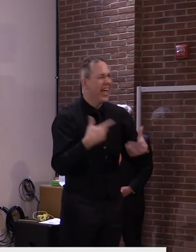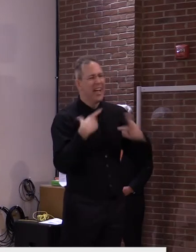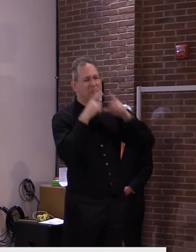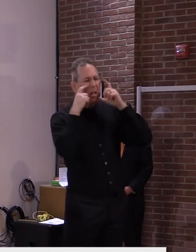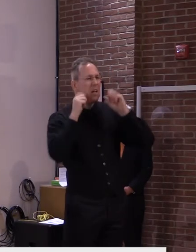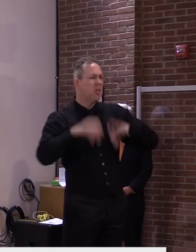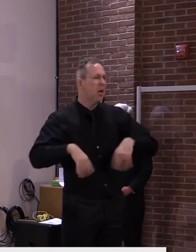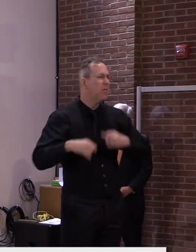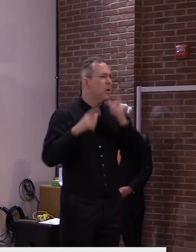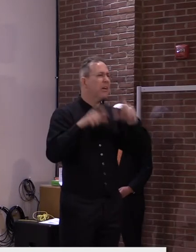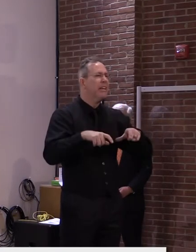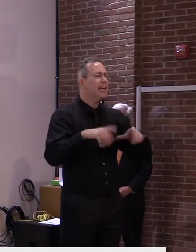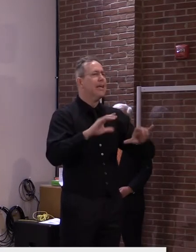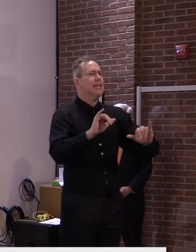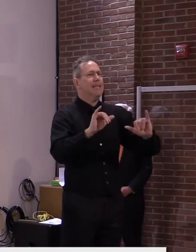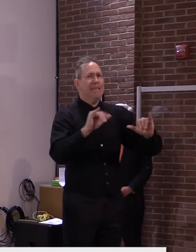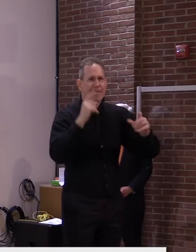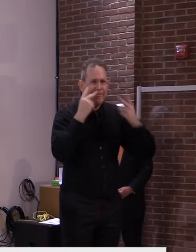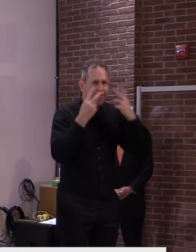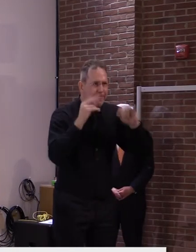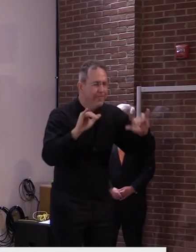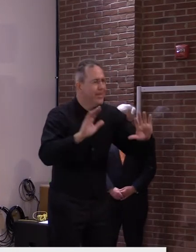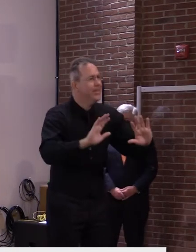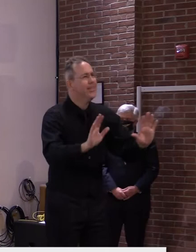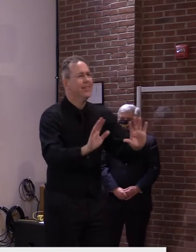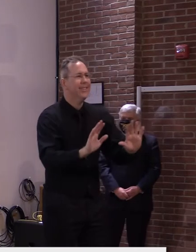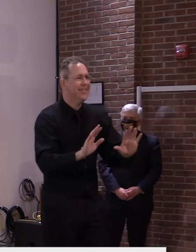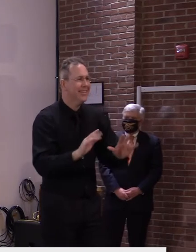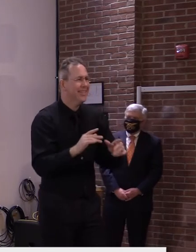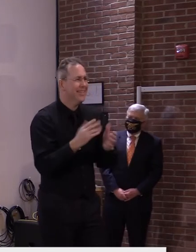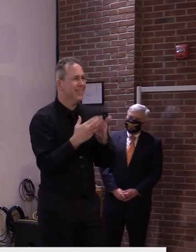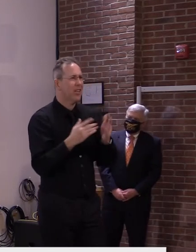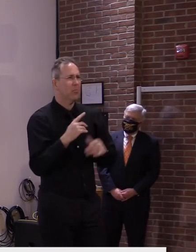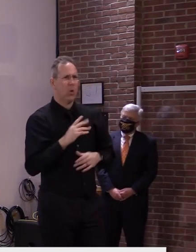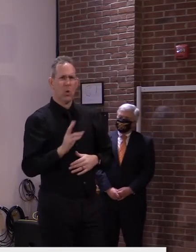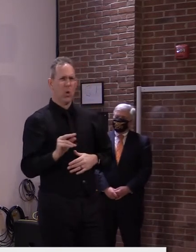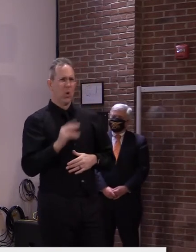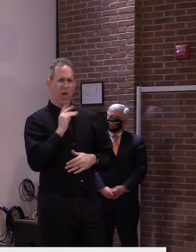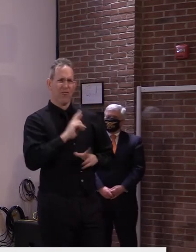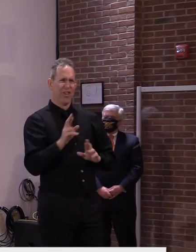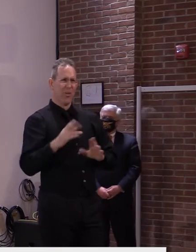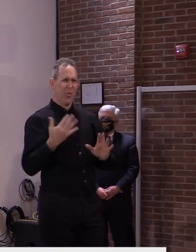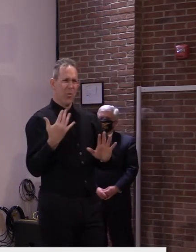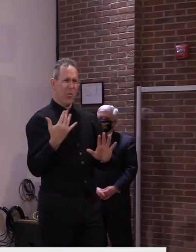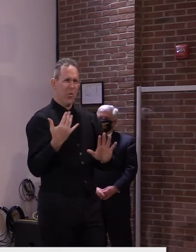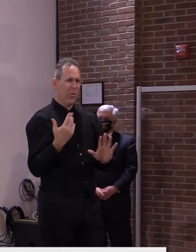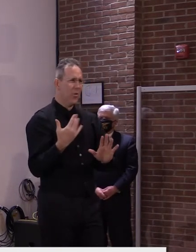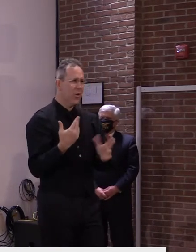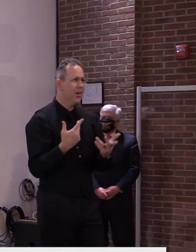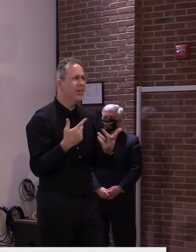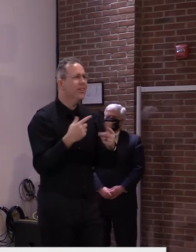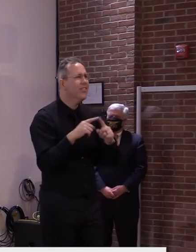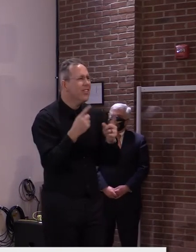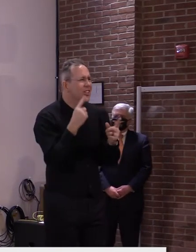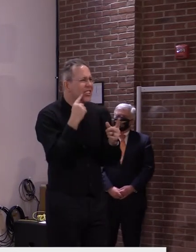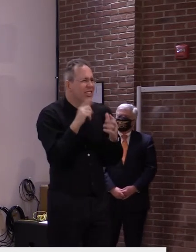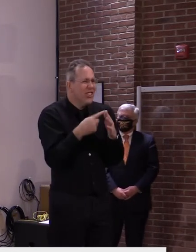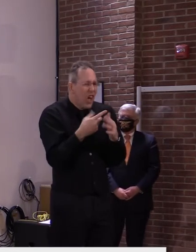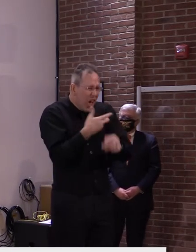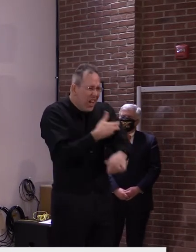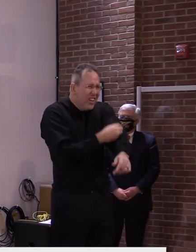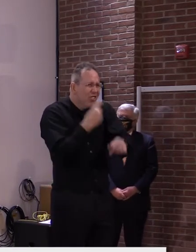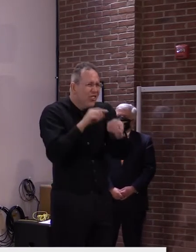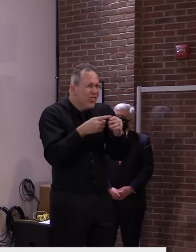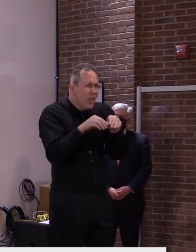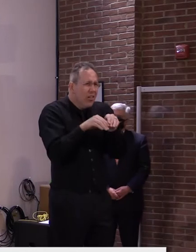Most states are being more reserved than that at this point in time, especially because we're so early into this national vaccination effort.